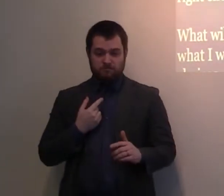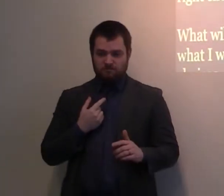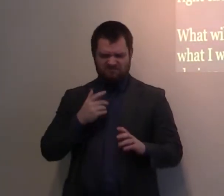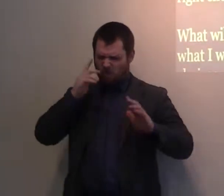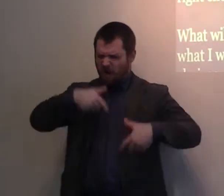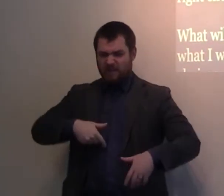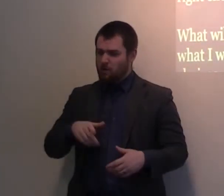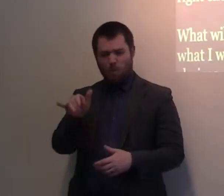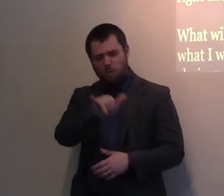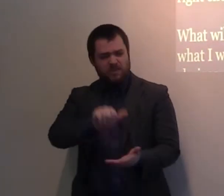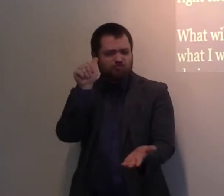choice.